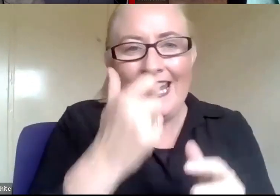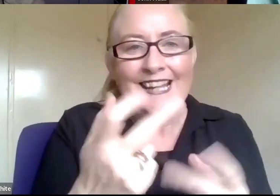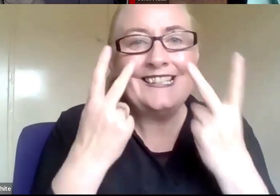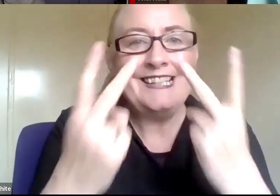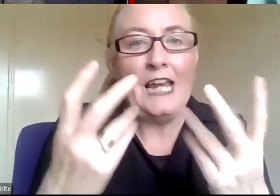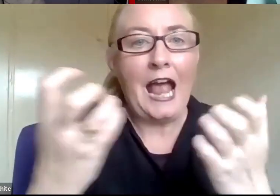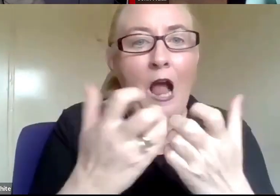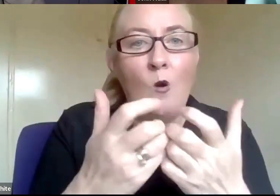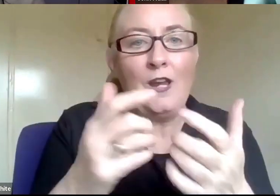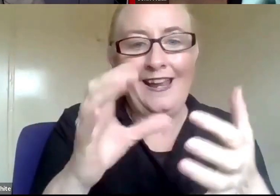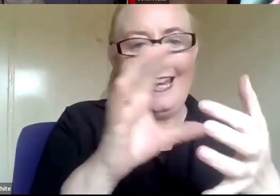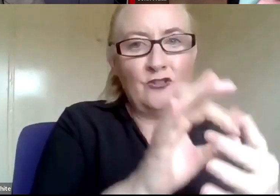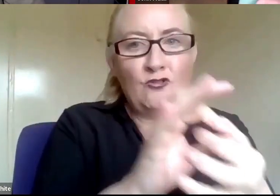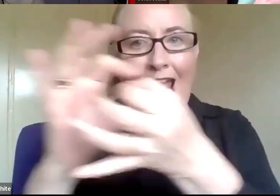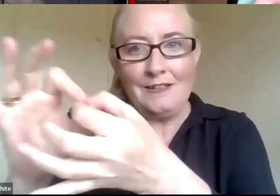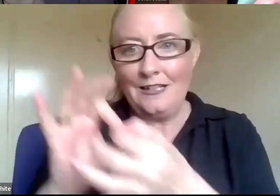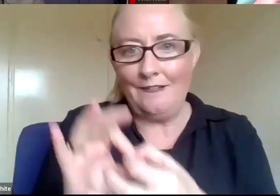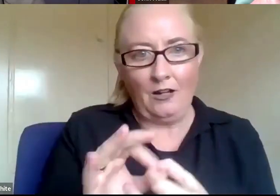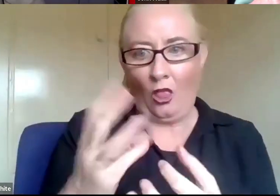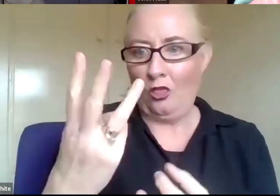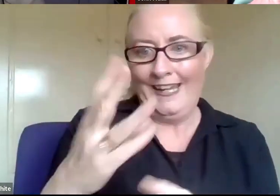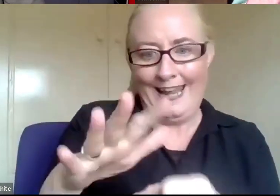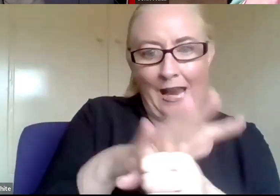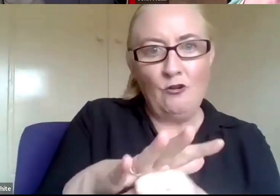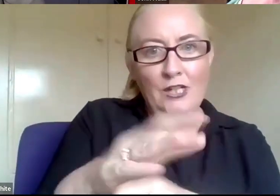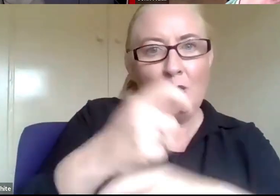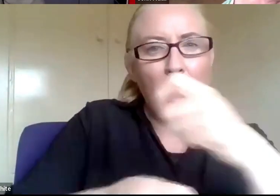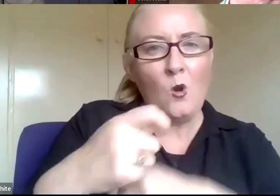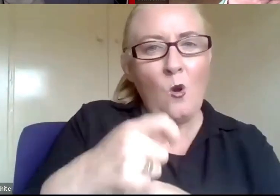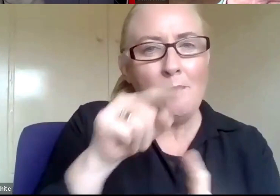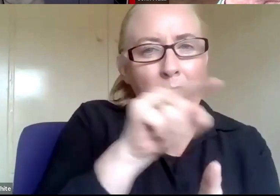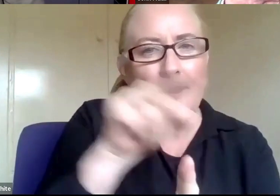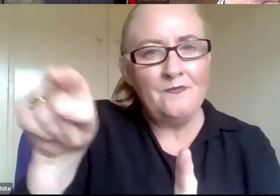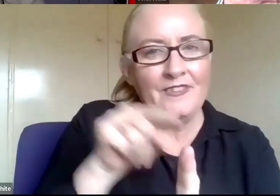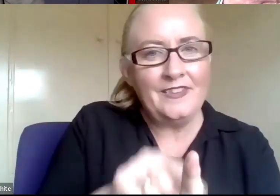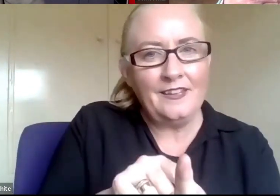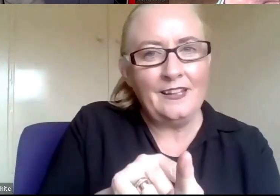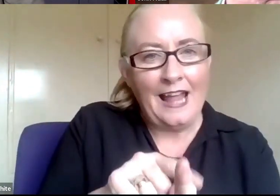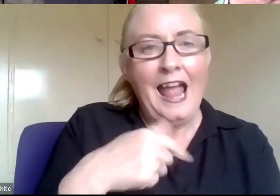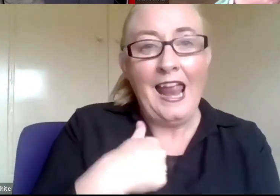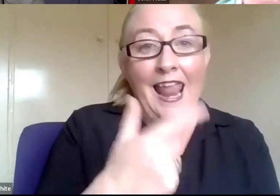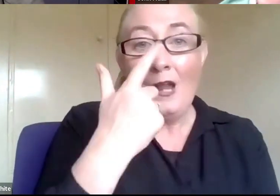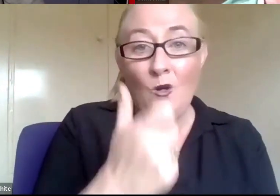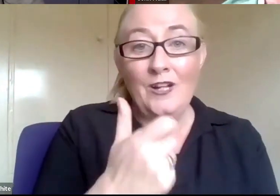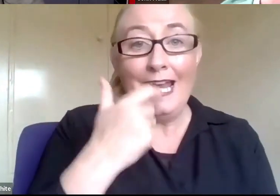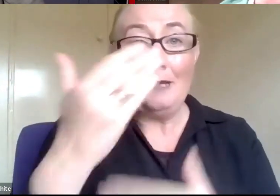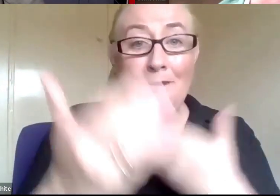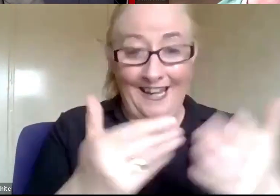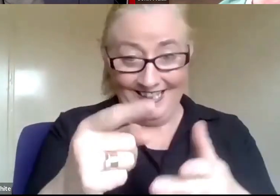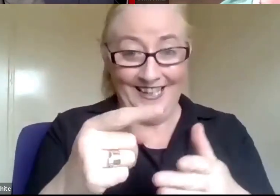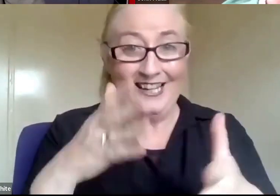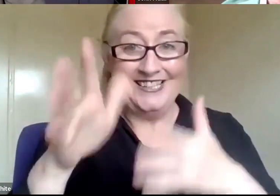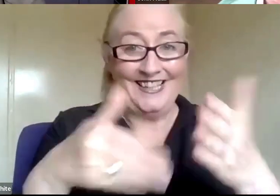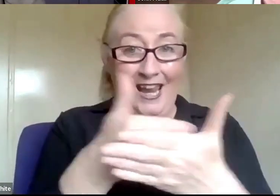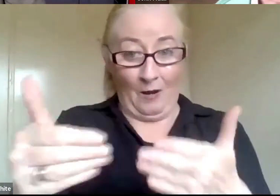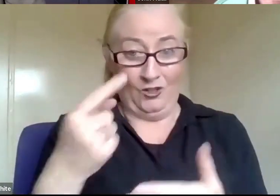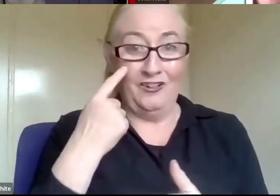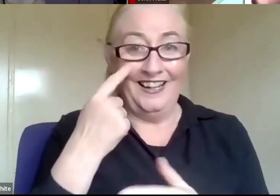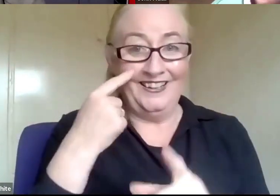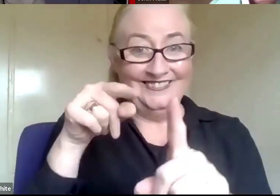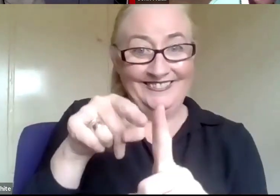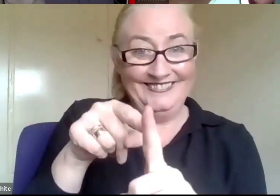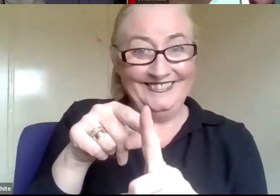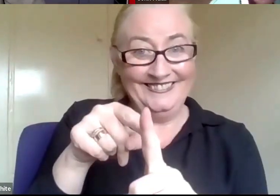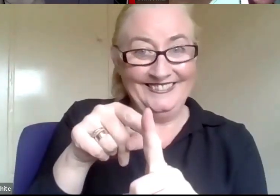because if you look at the sign for a leader pulling the